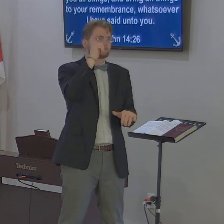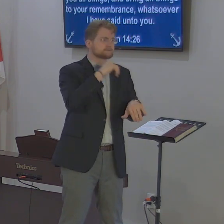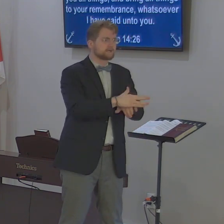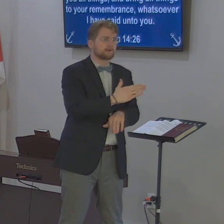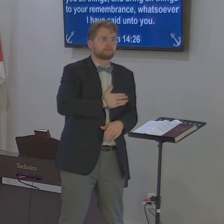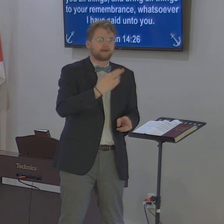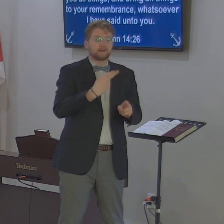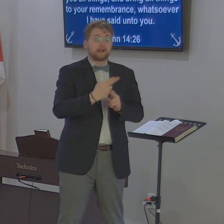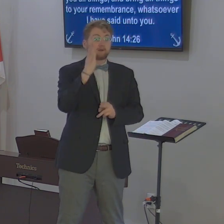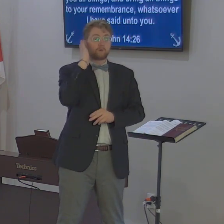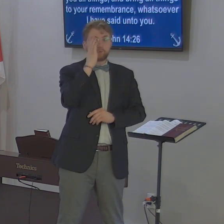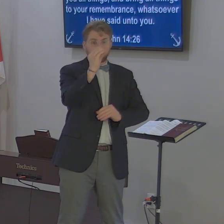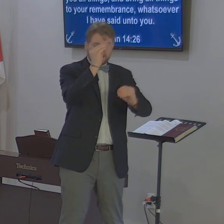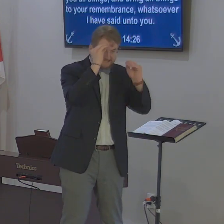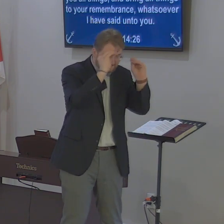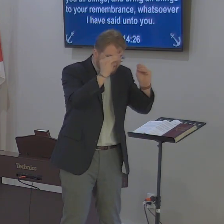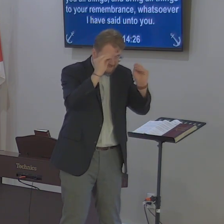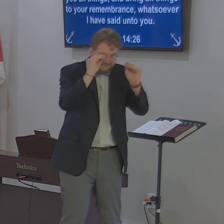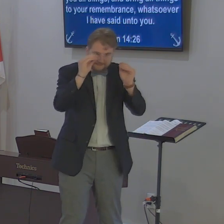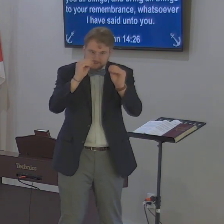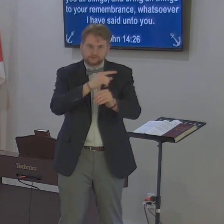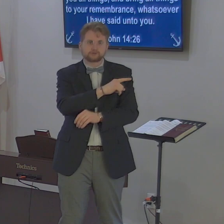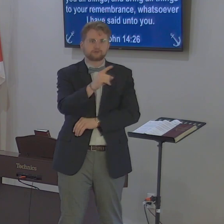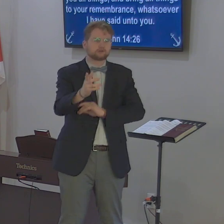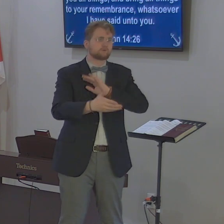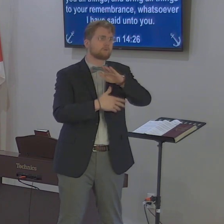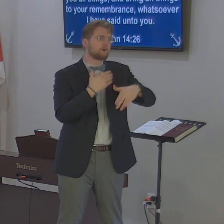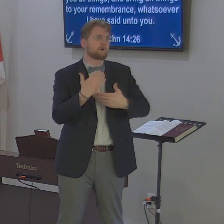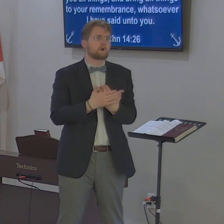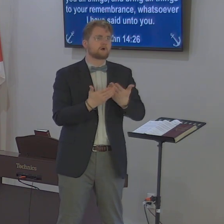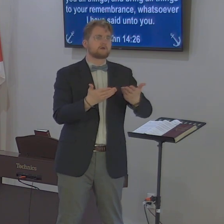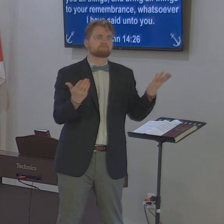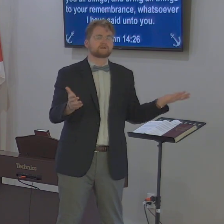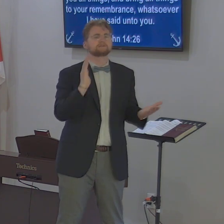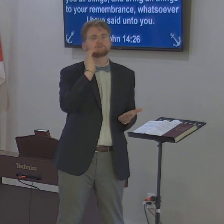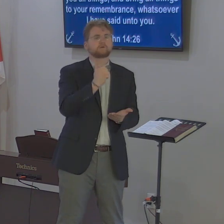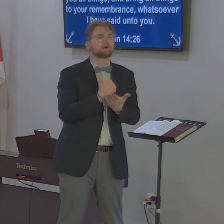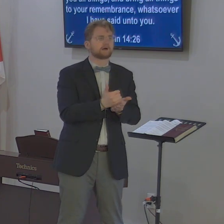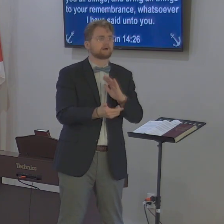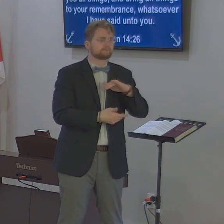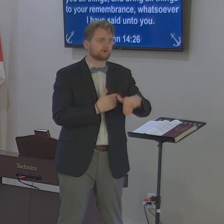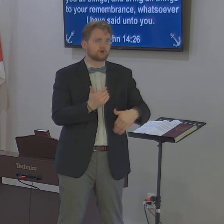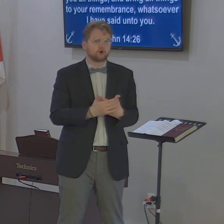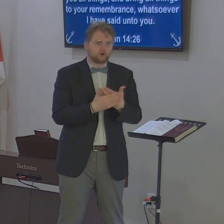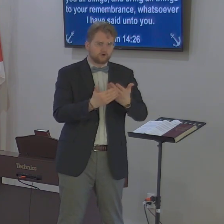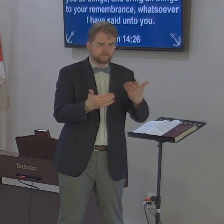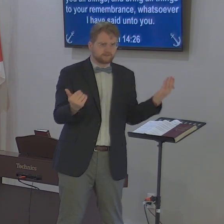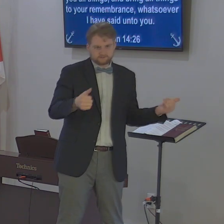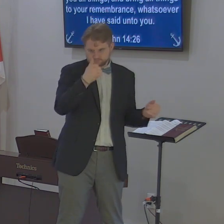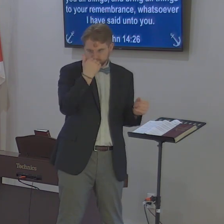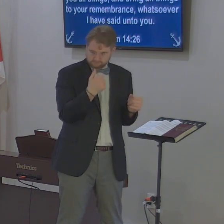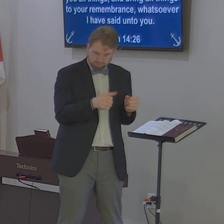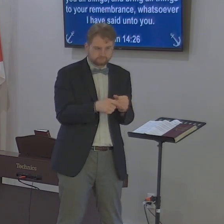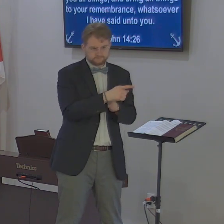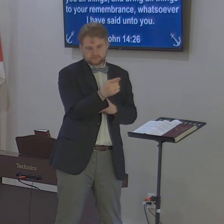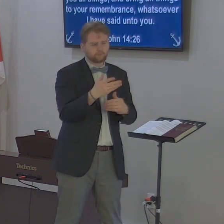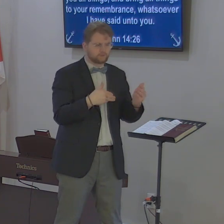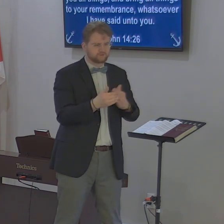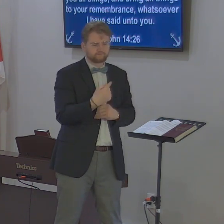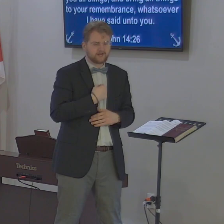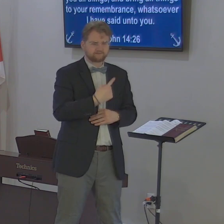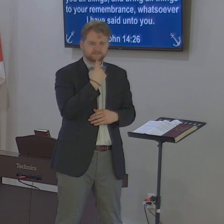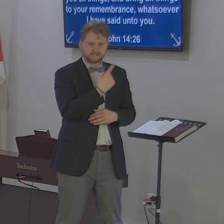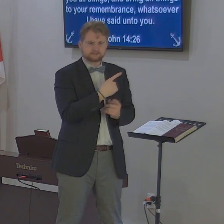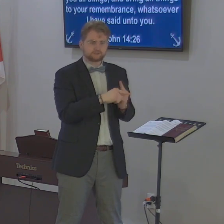shall teach you all things and bring all things to your remembrance whatsoever I've said unto you. You see, Jesus is